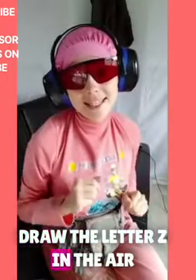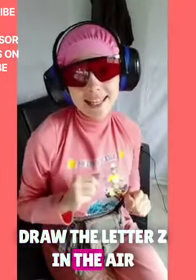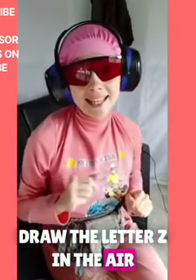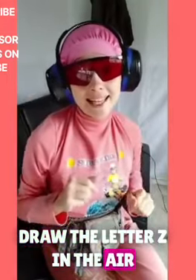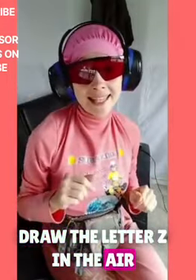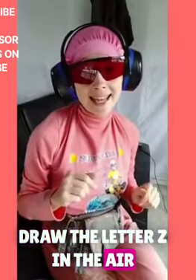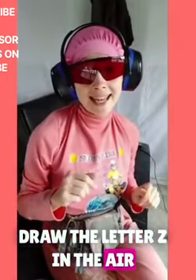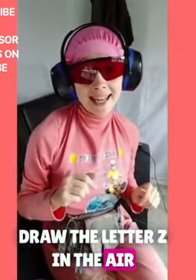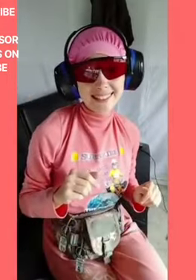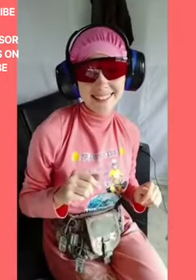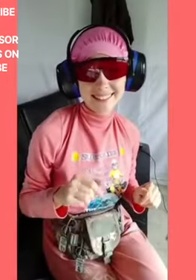the air.